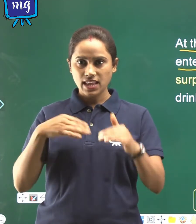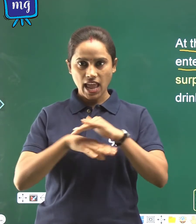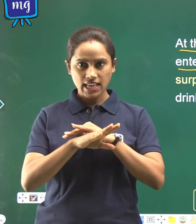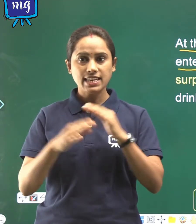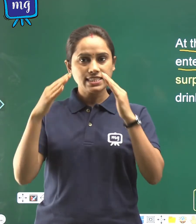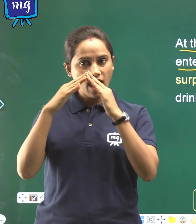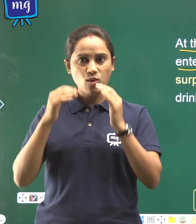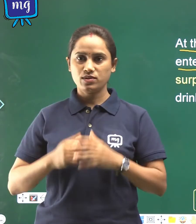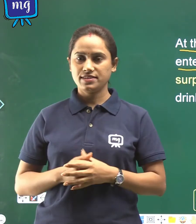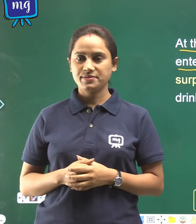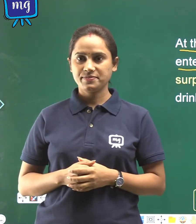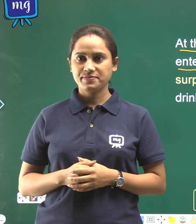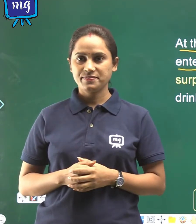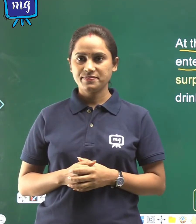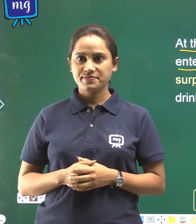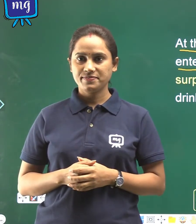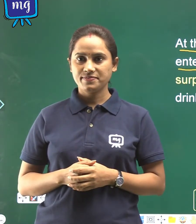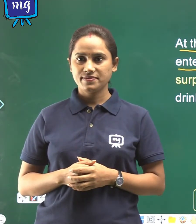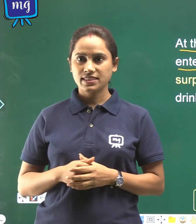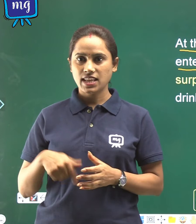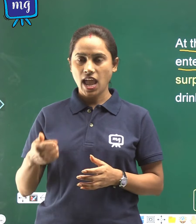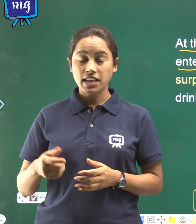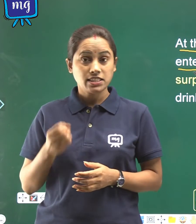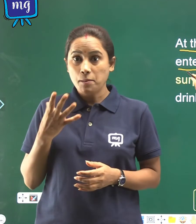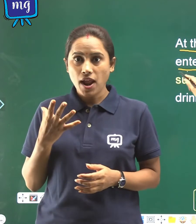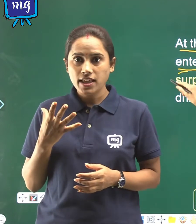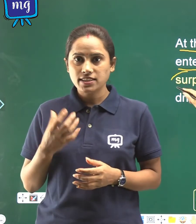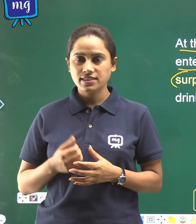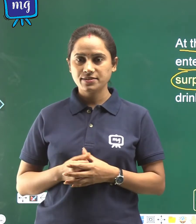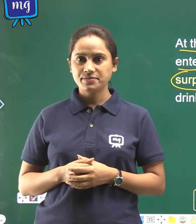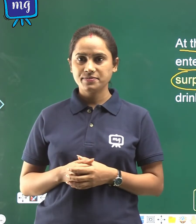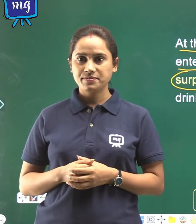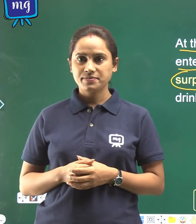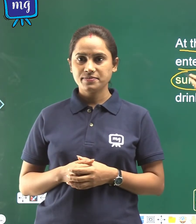enters the house and is surprised